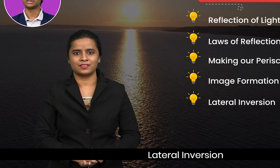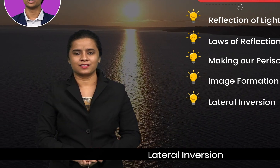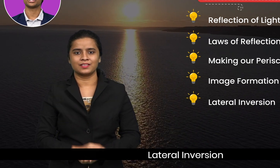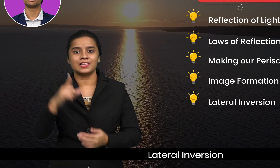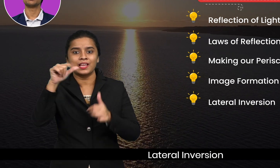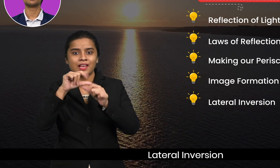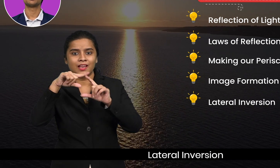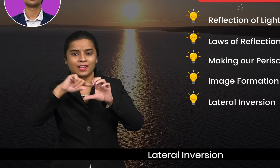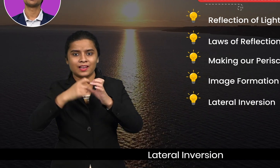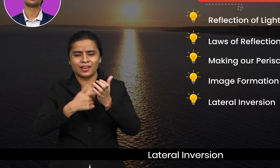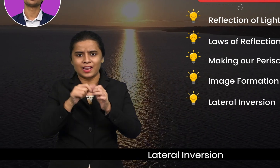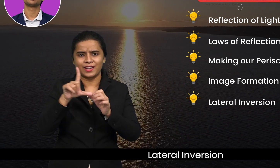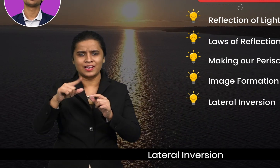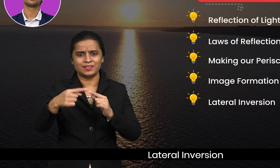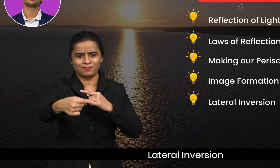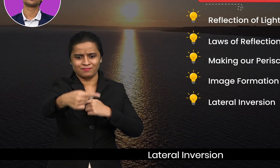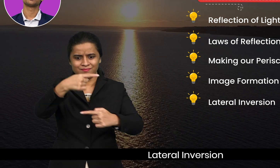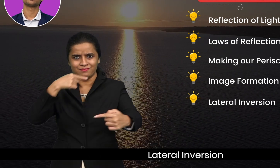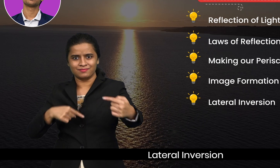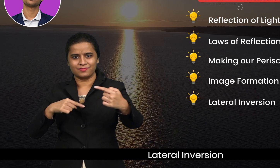lateral inversion,